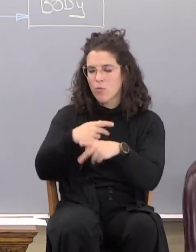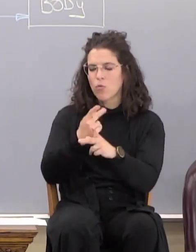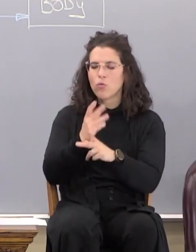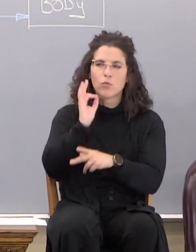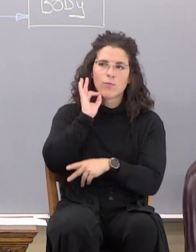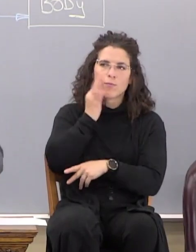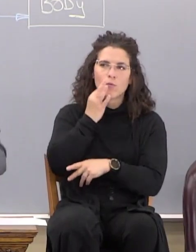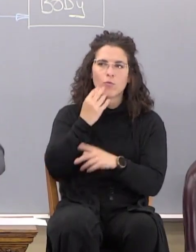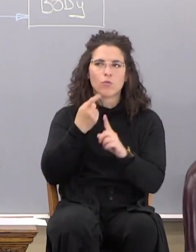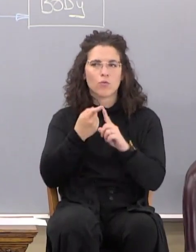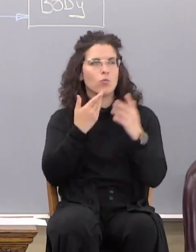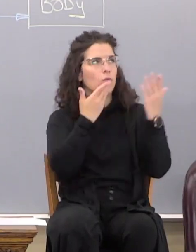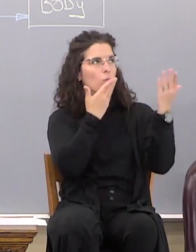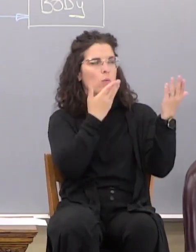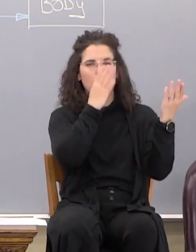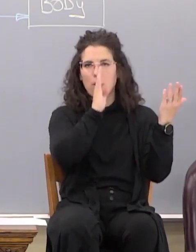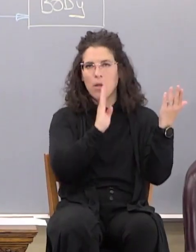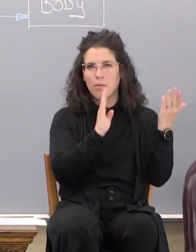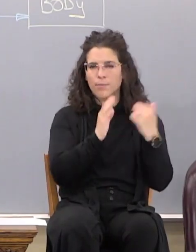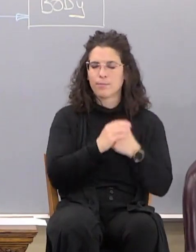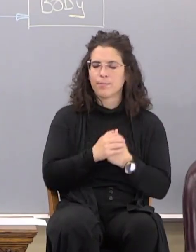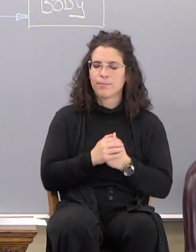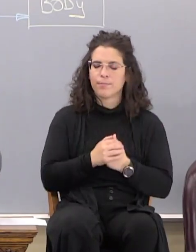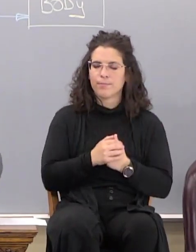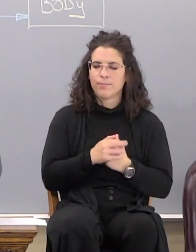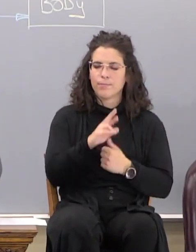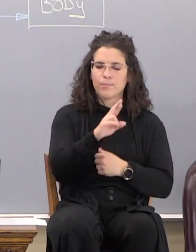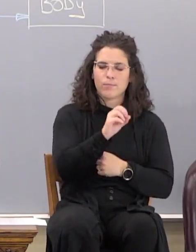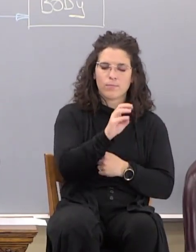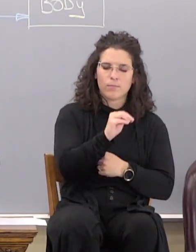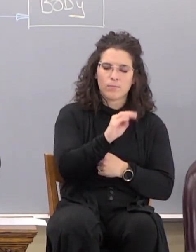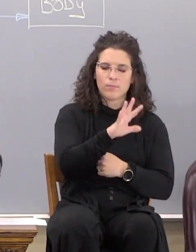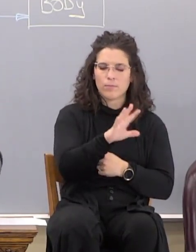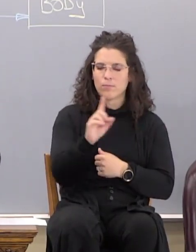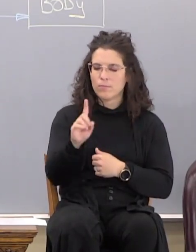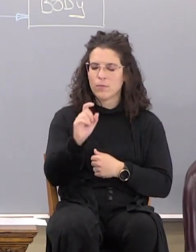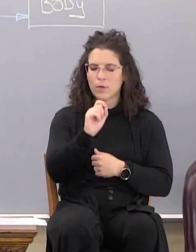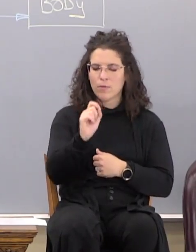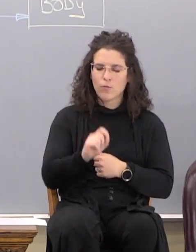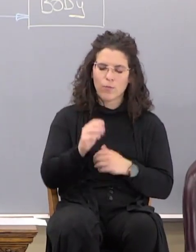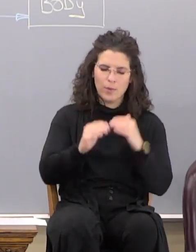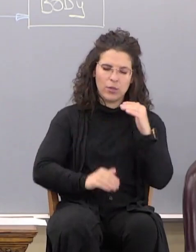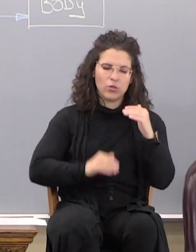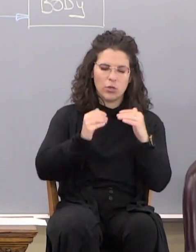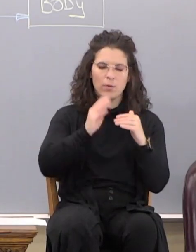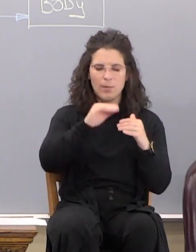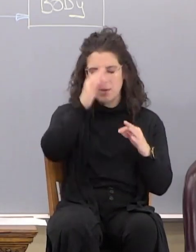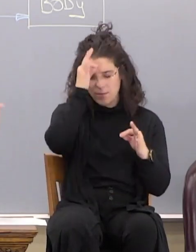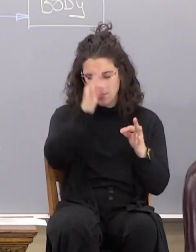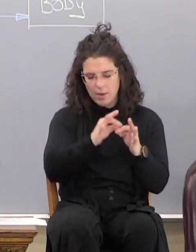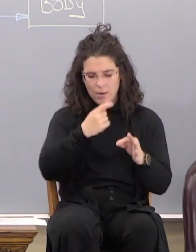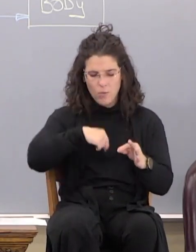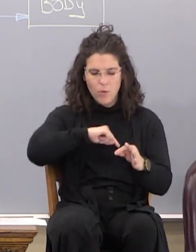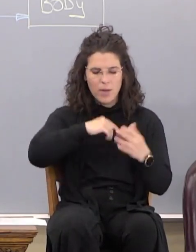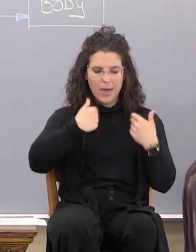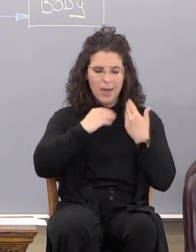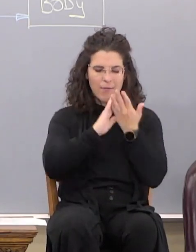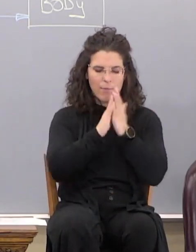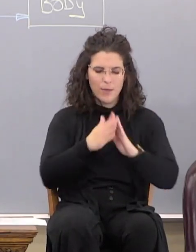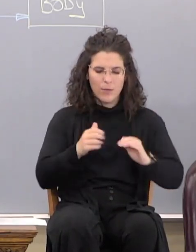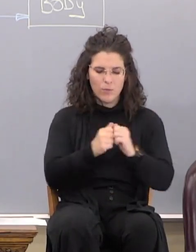God. In chapter 5, he starts out, verse number 1, therefore being justified by faith, we have peace with God through our Lord Jesus